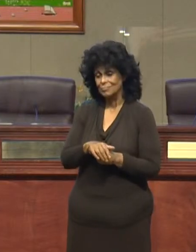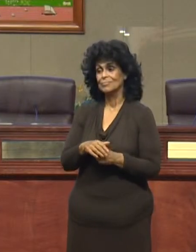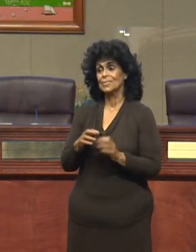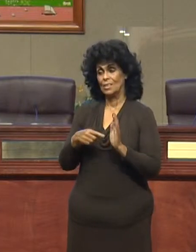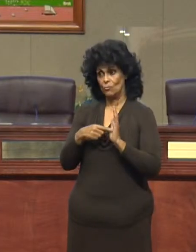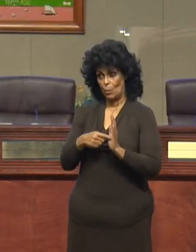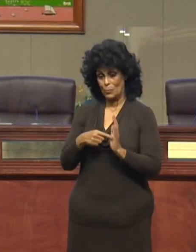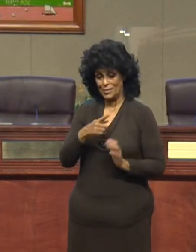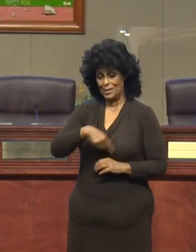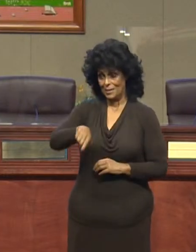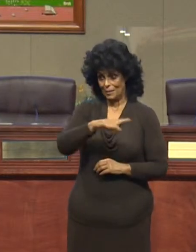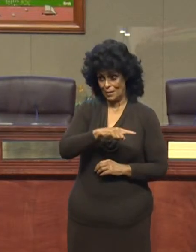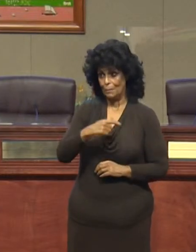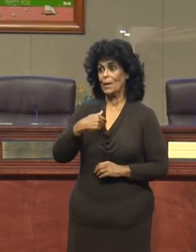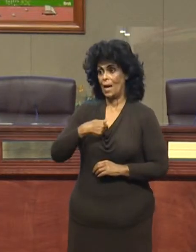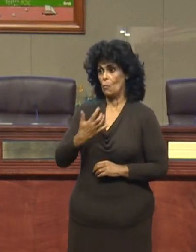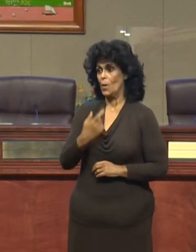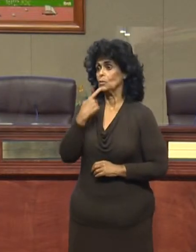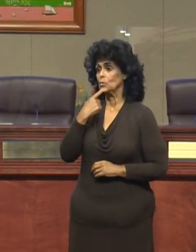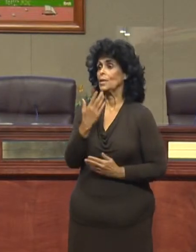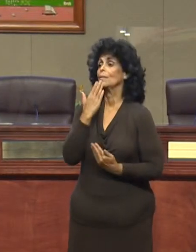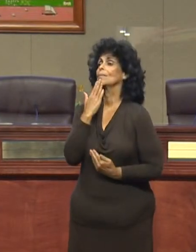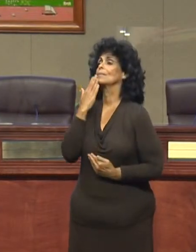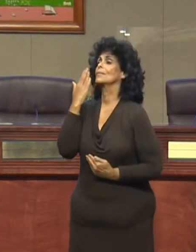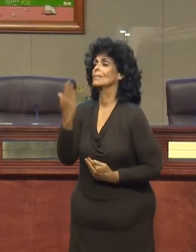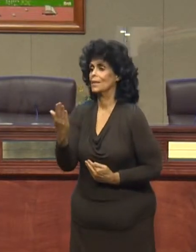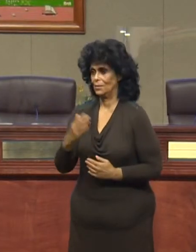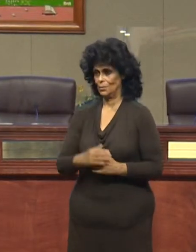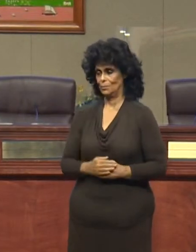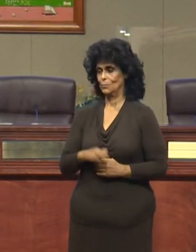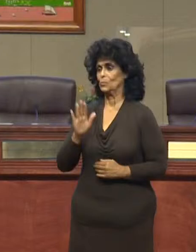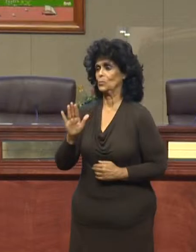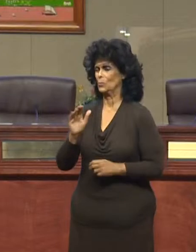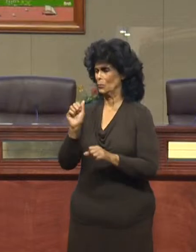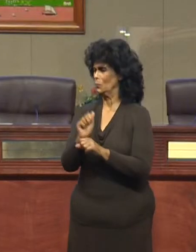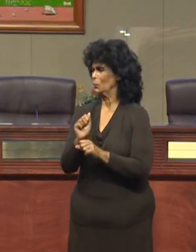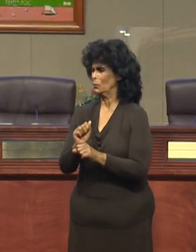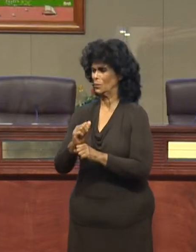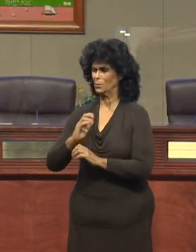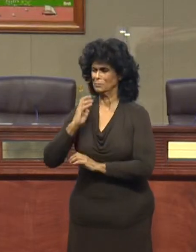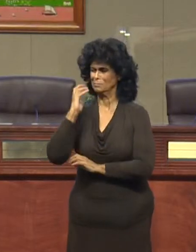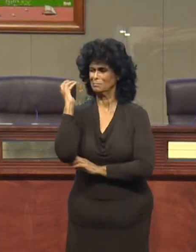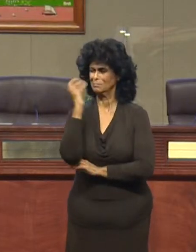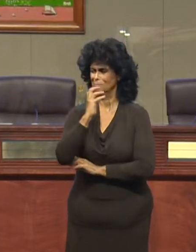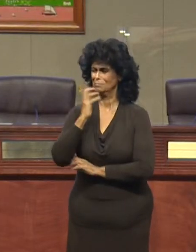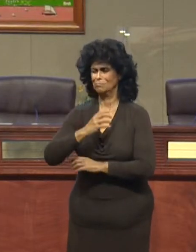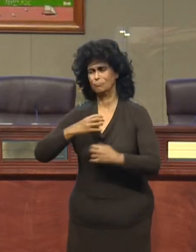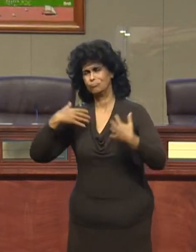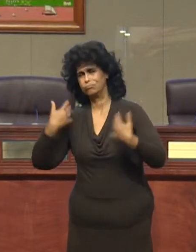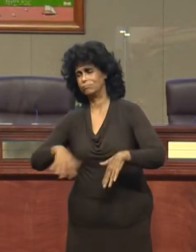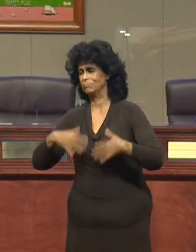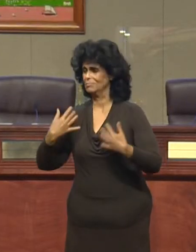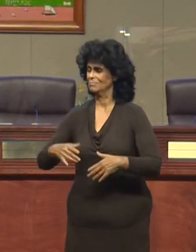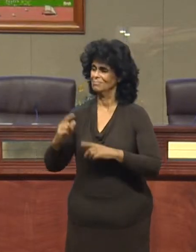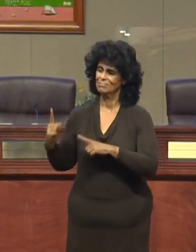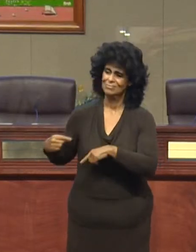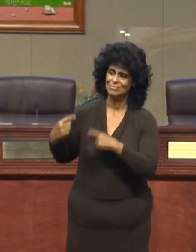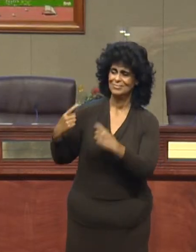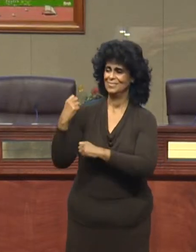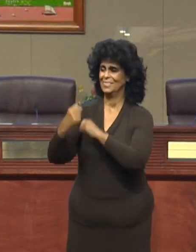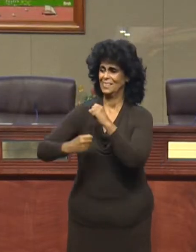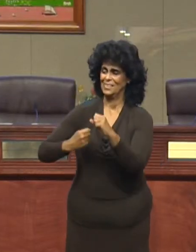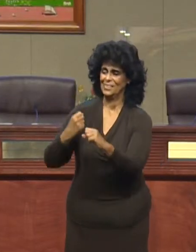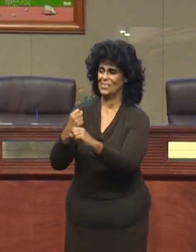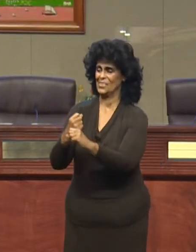you, thank you for what you have done, yeoman's work during the last year. And